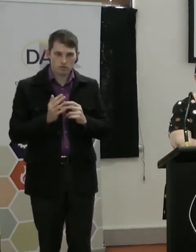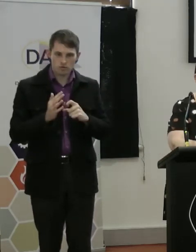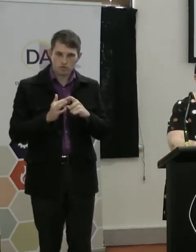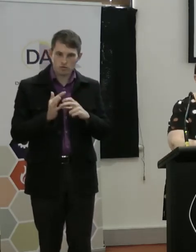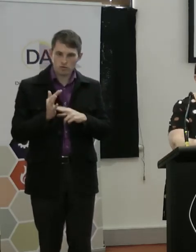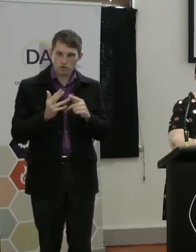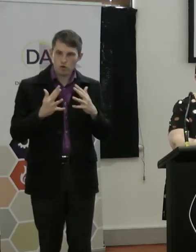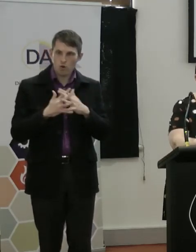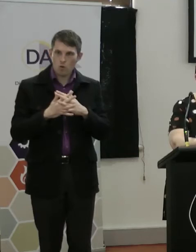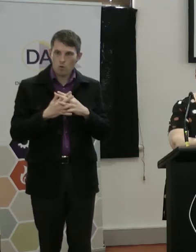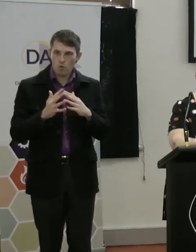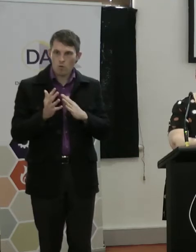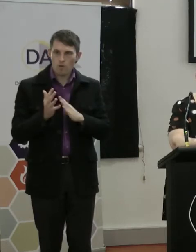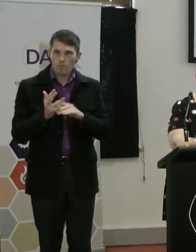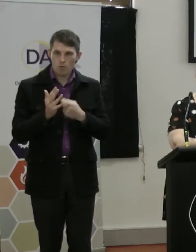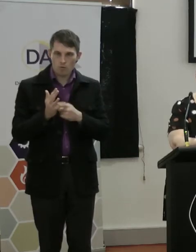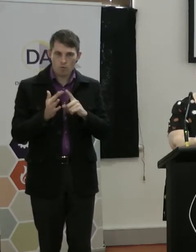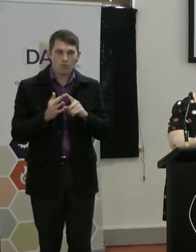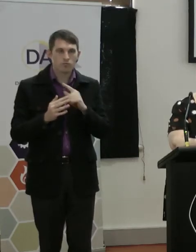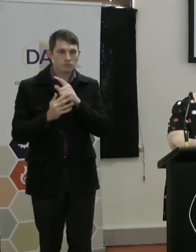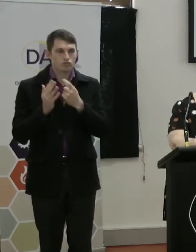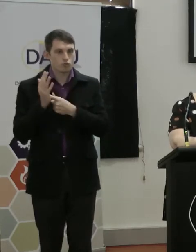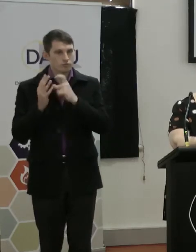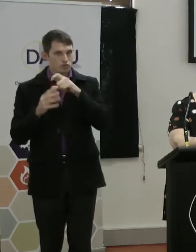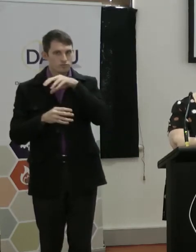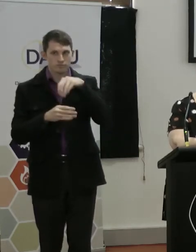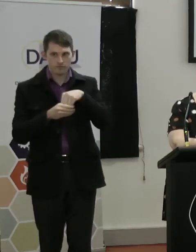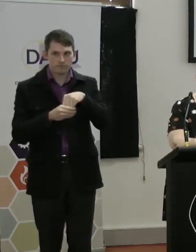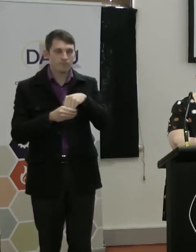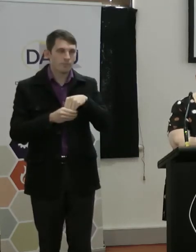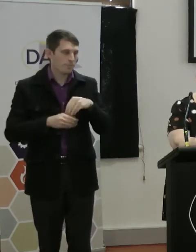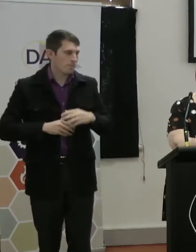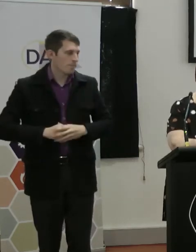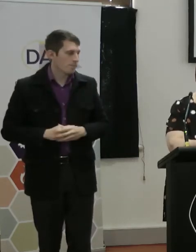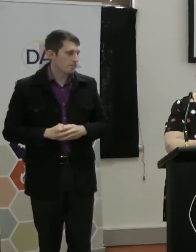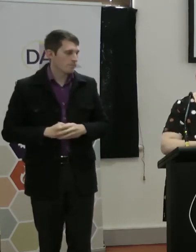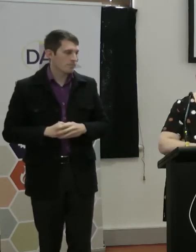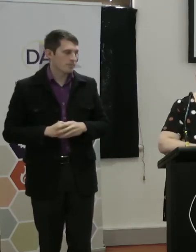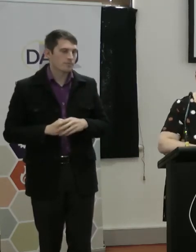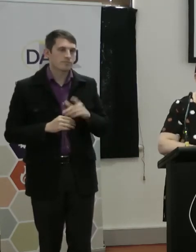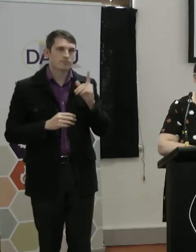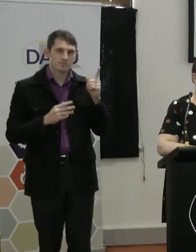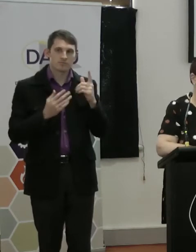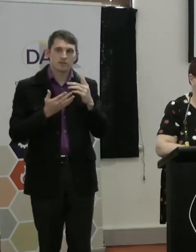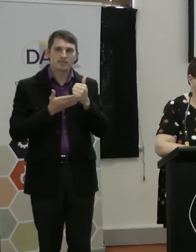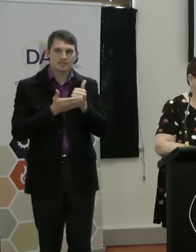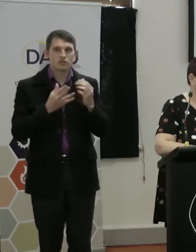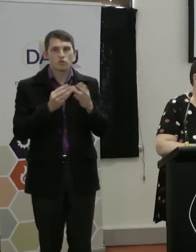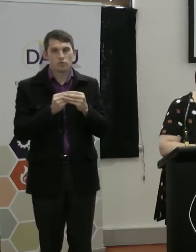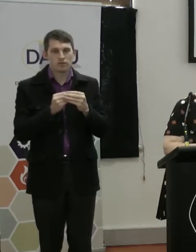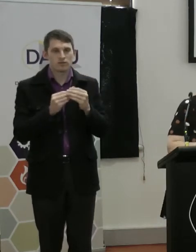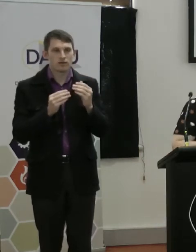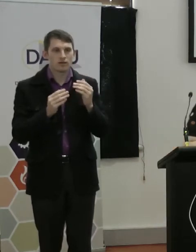that was appointed during the Royal Commission and that is now assisting applicants with legal issues through the redress